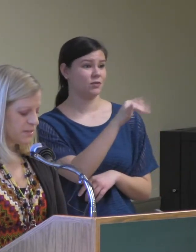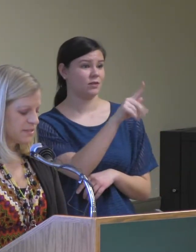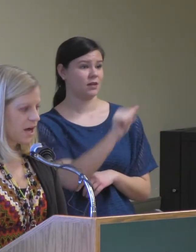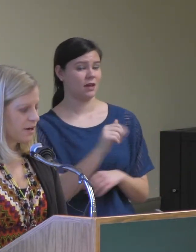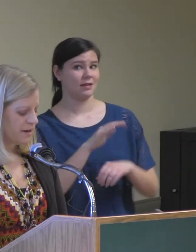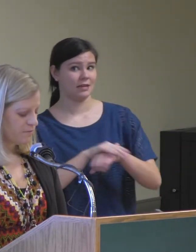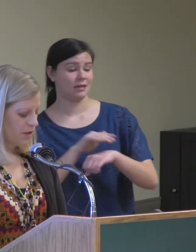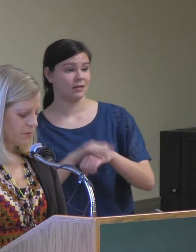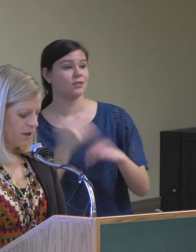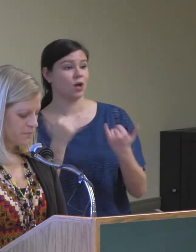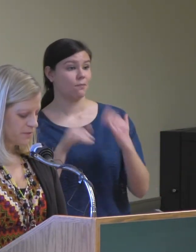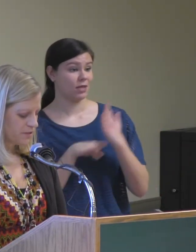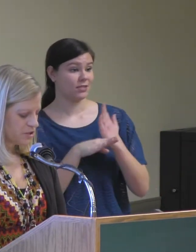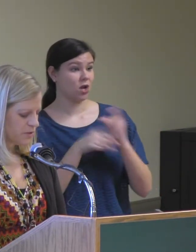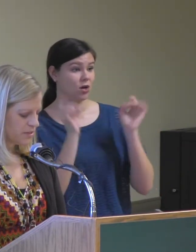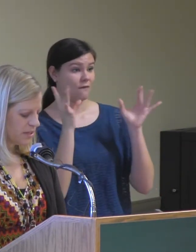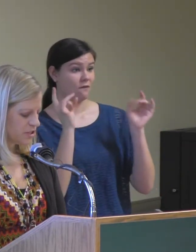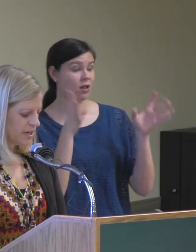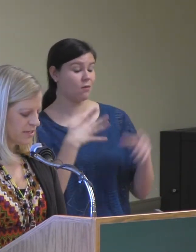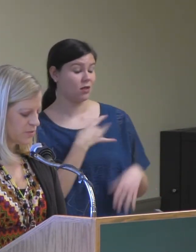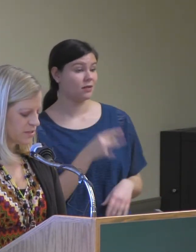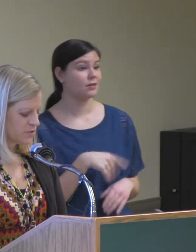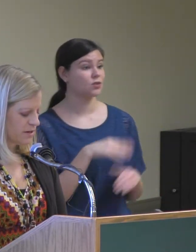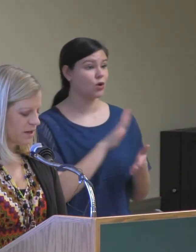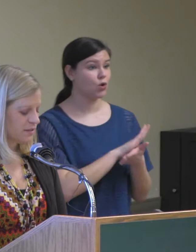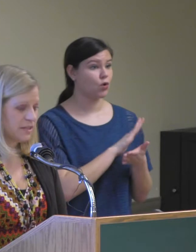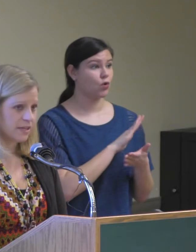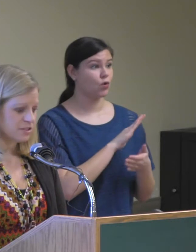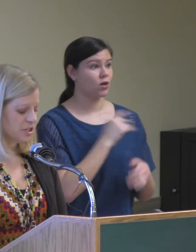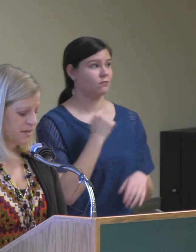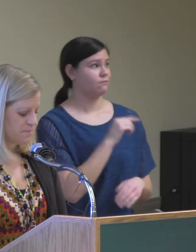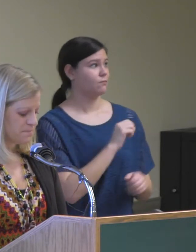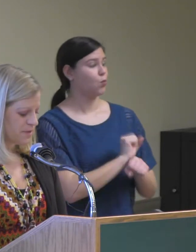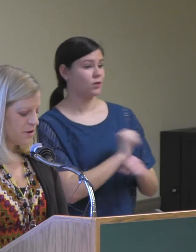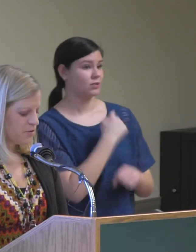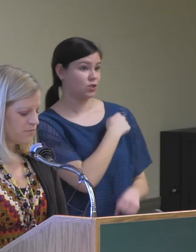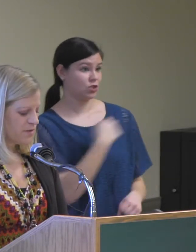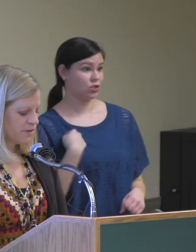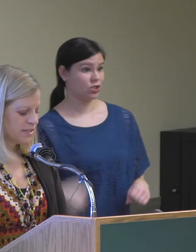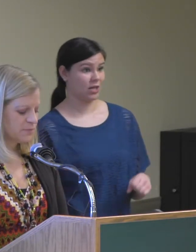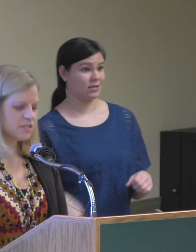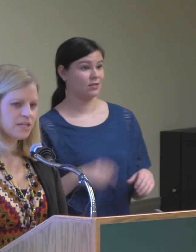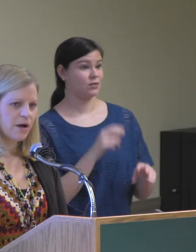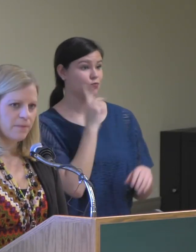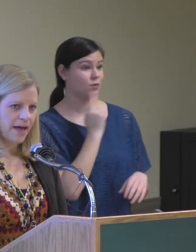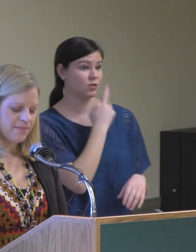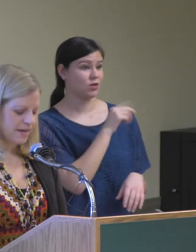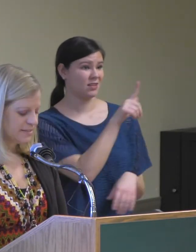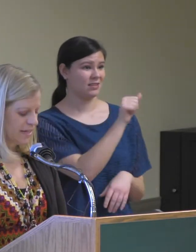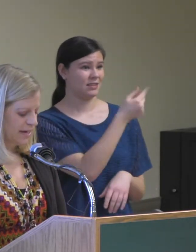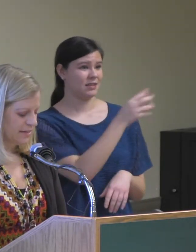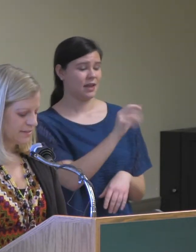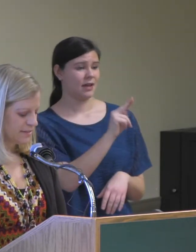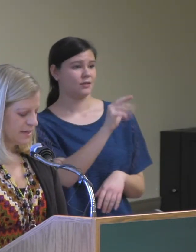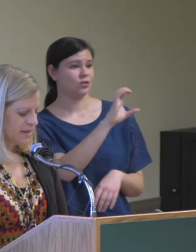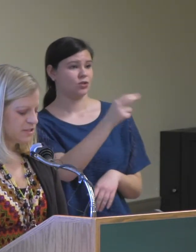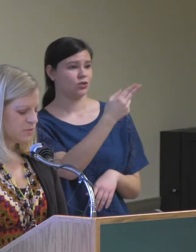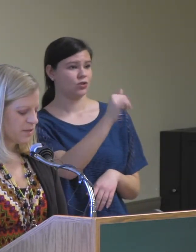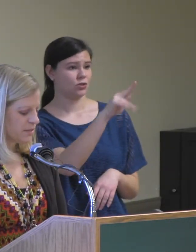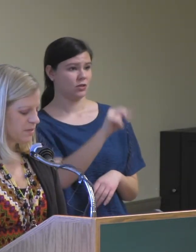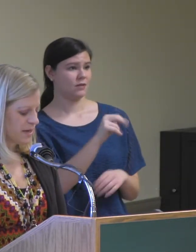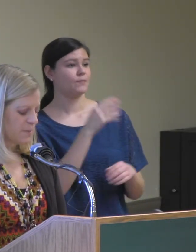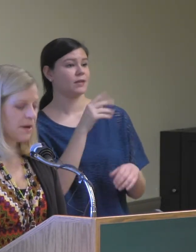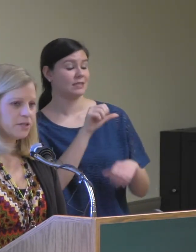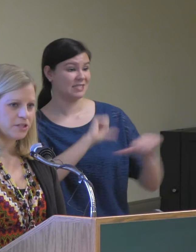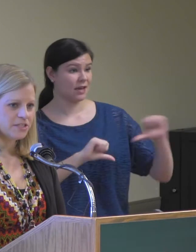likes to play soccer and volleyball. She works at a Chinese restaurant called Lian Chin. Her favorite subjects are math and science, and she